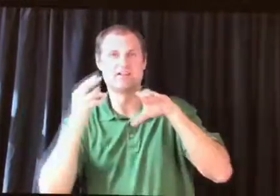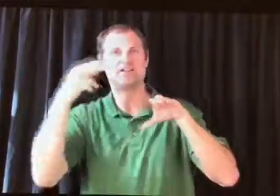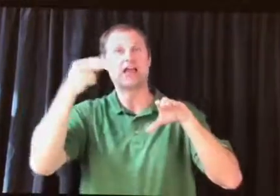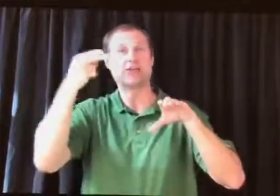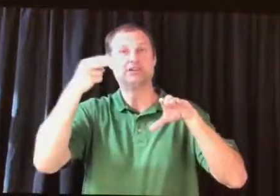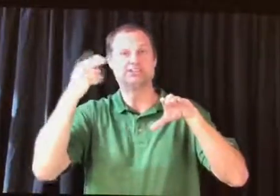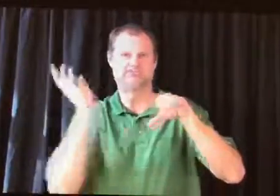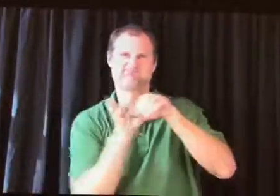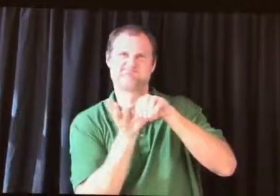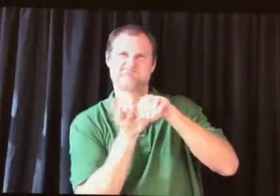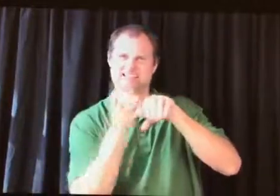environment.